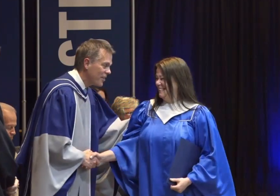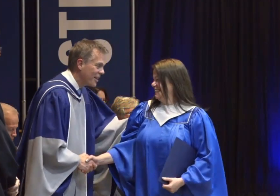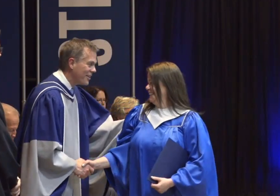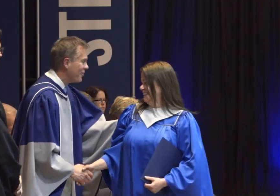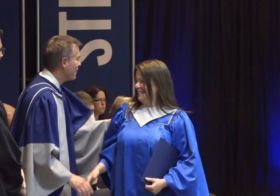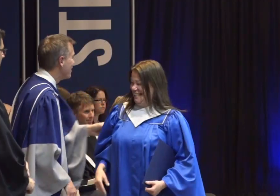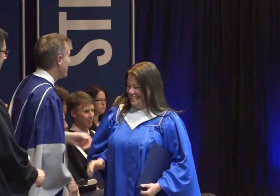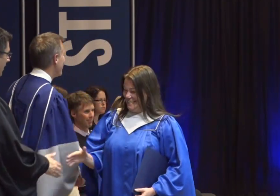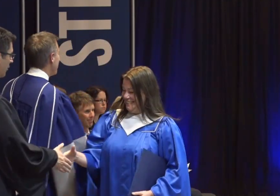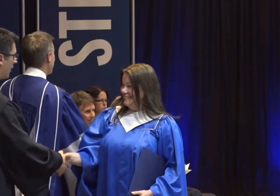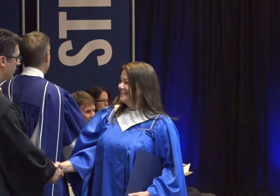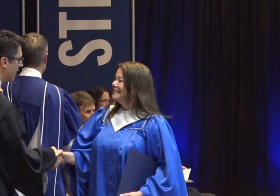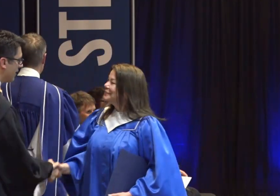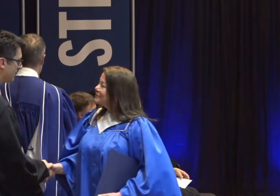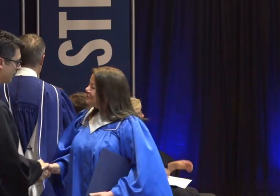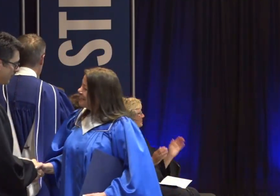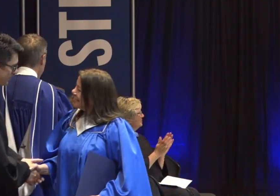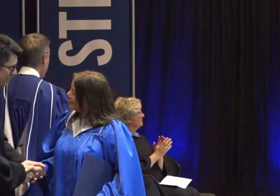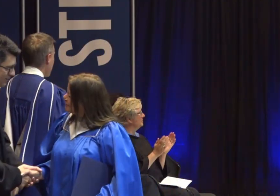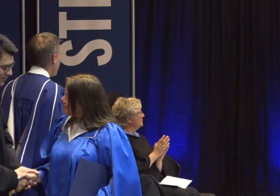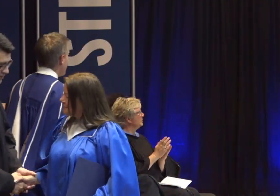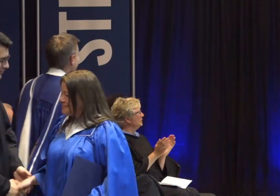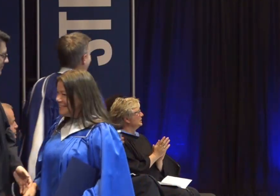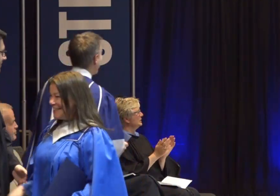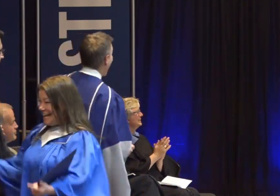Amber McLeod, honors.